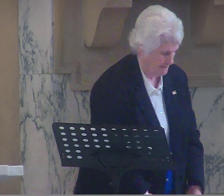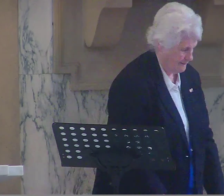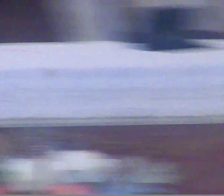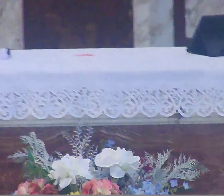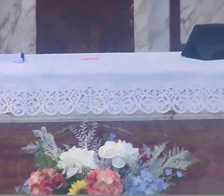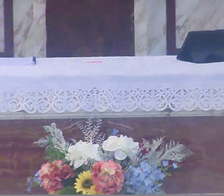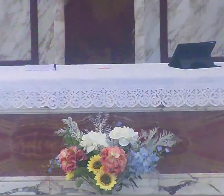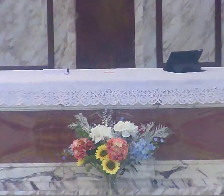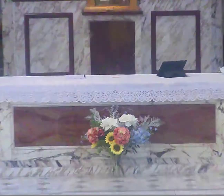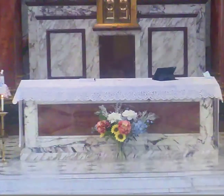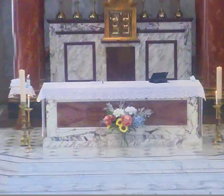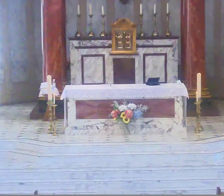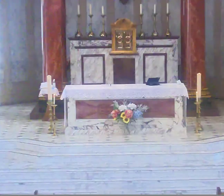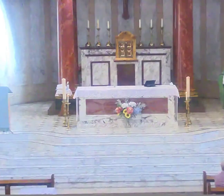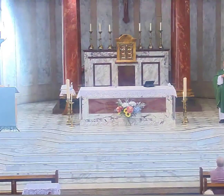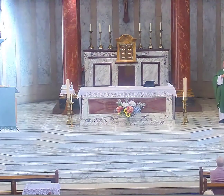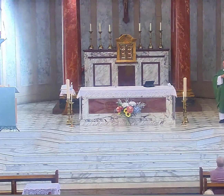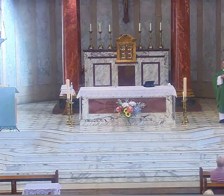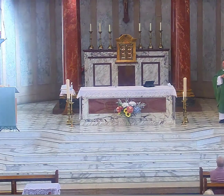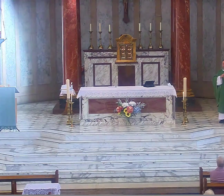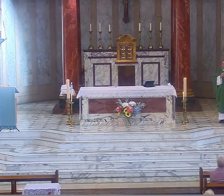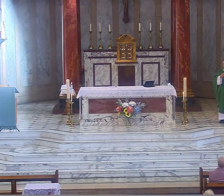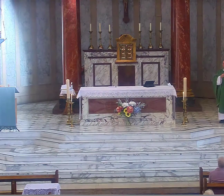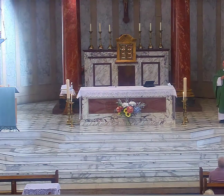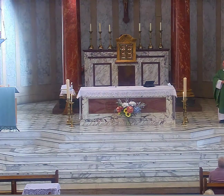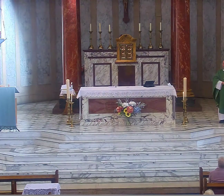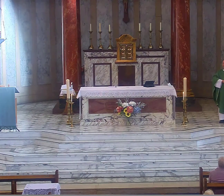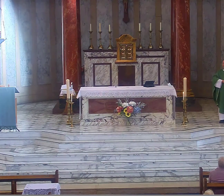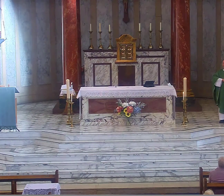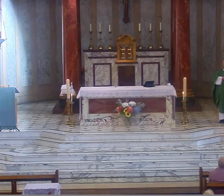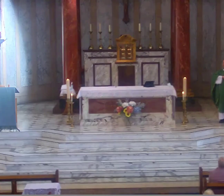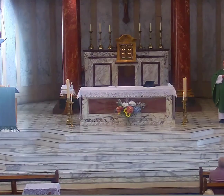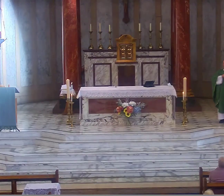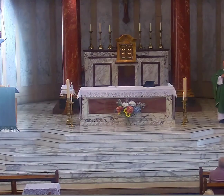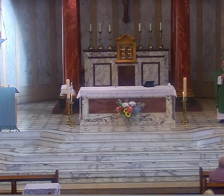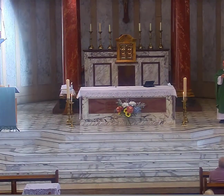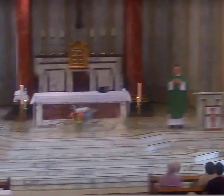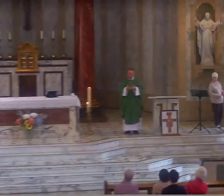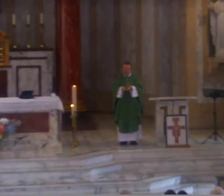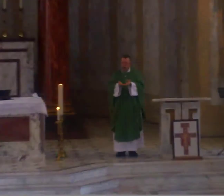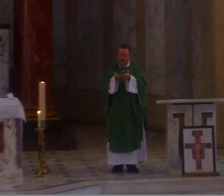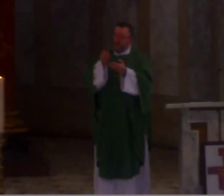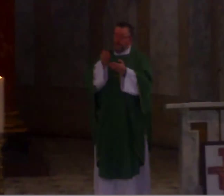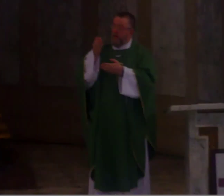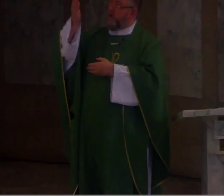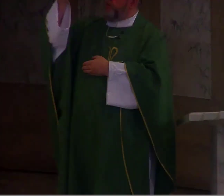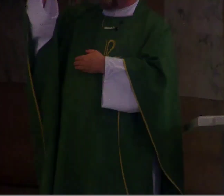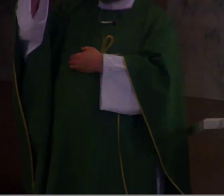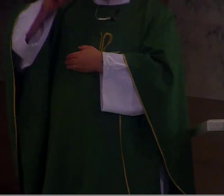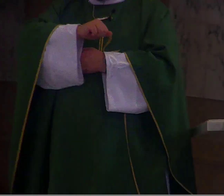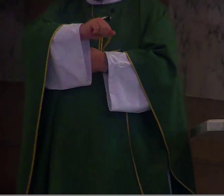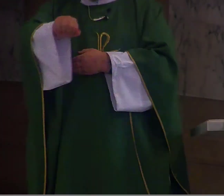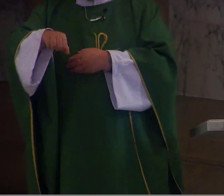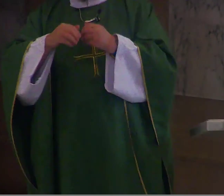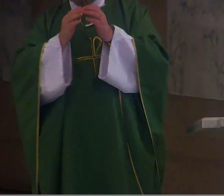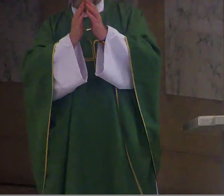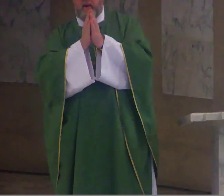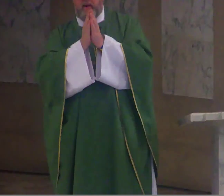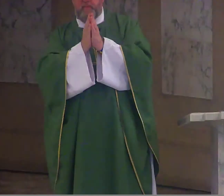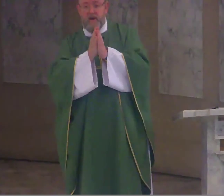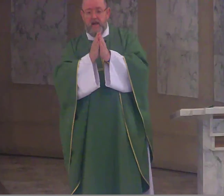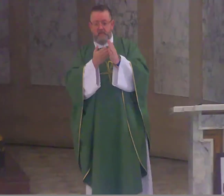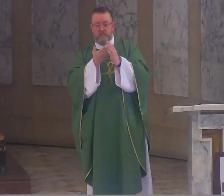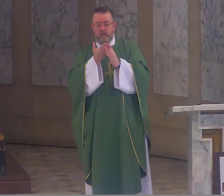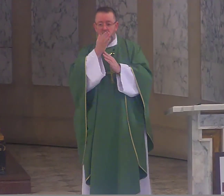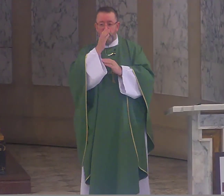Almighty and ever-loving Father, with courage we offer you all of